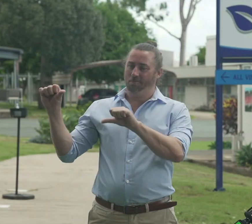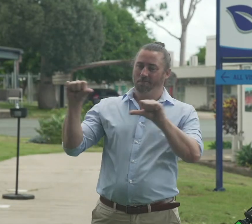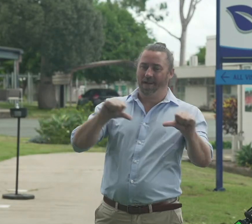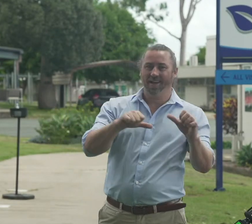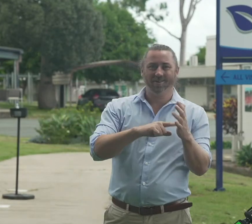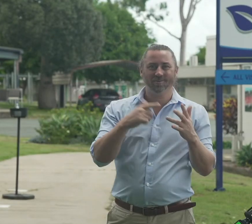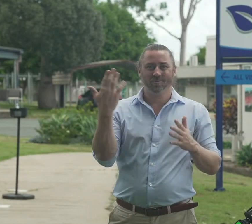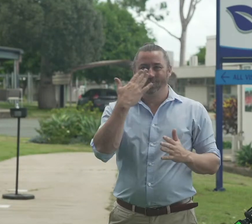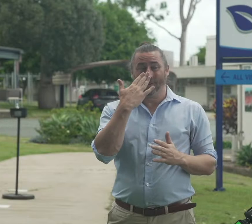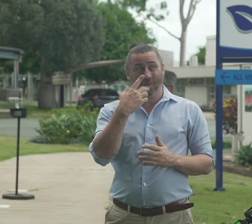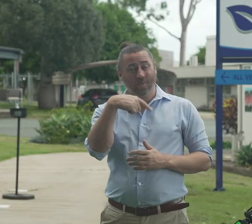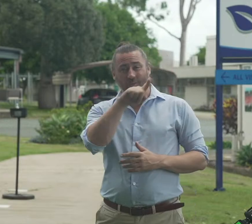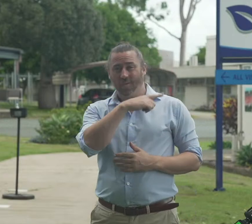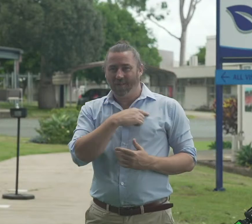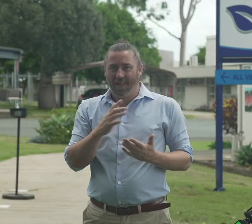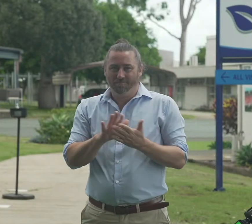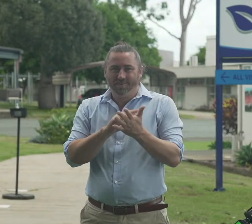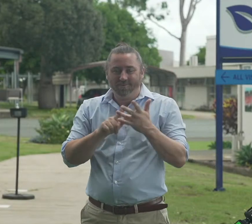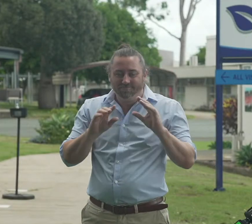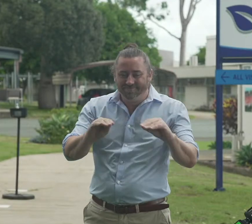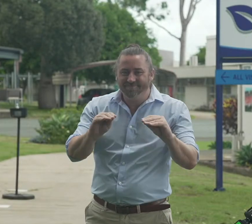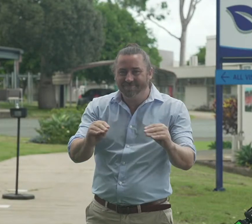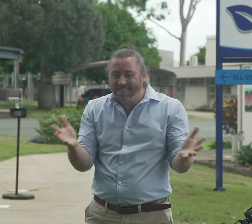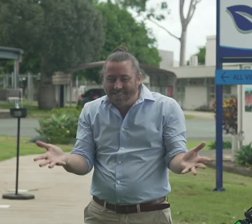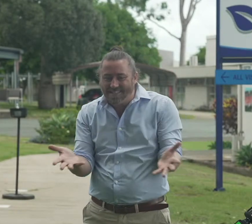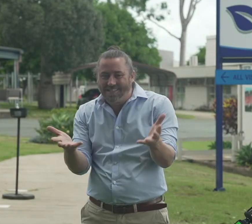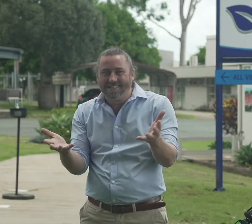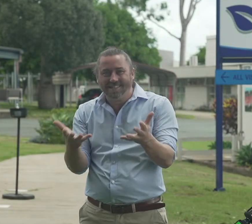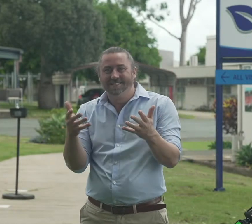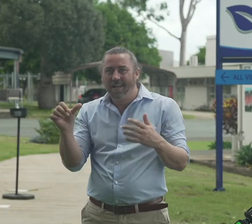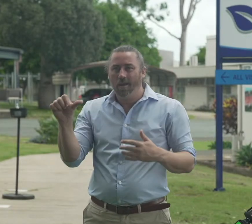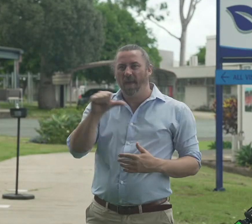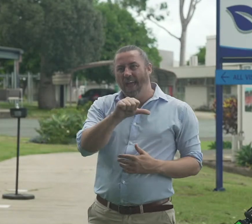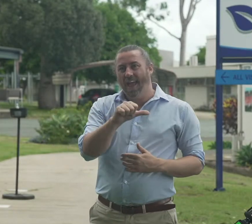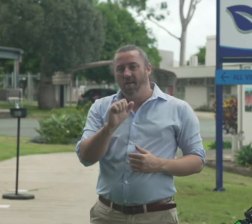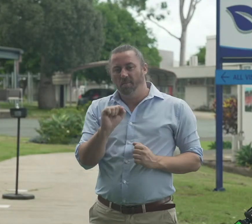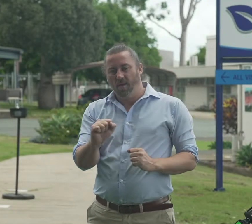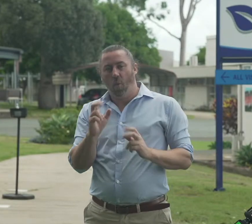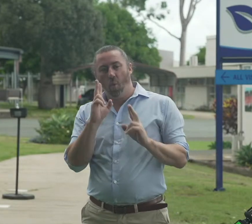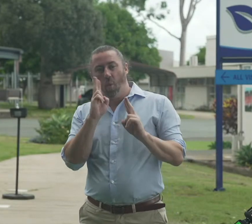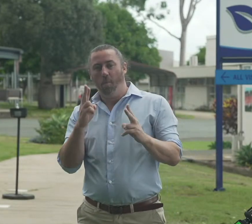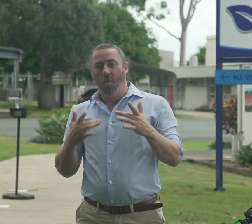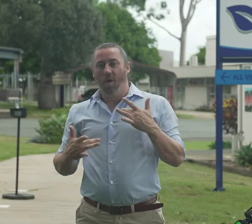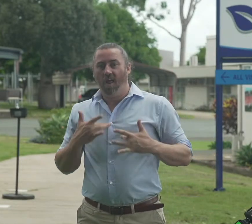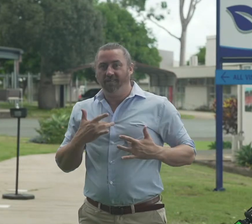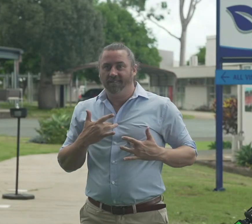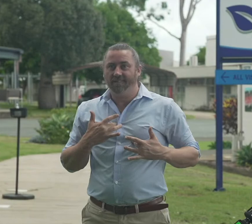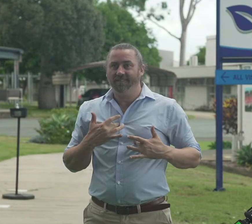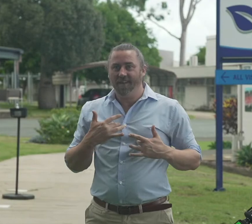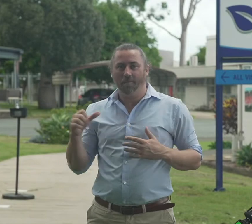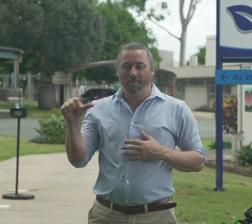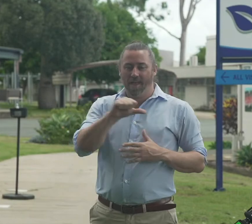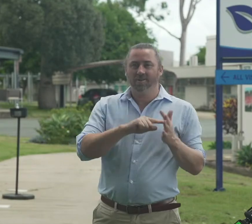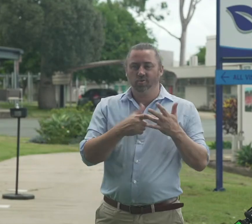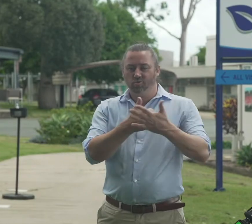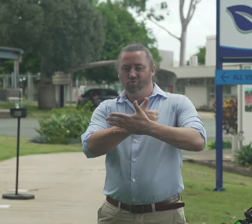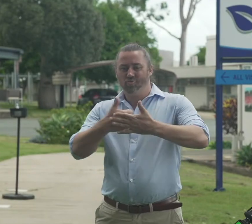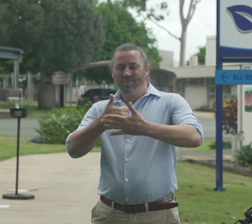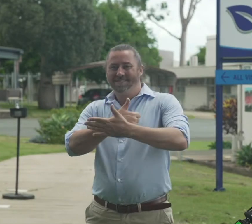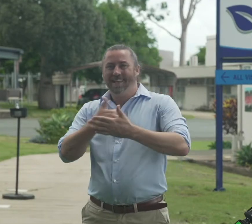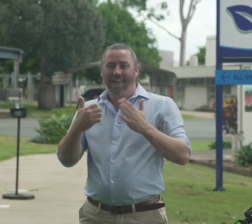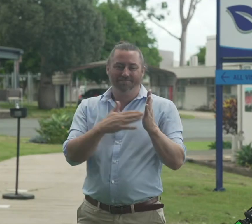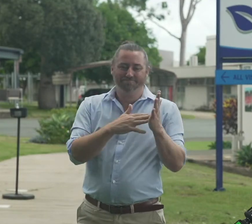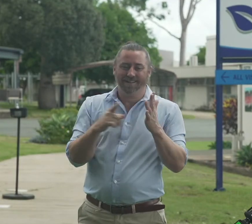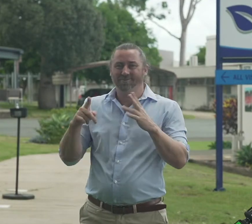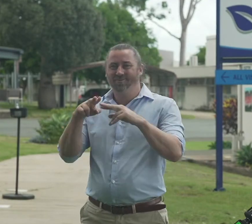supporting them in their learning and, getting back to a little bit of normality and routine for them. So that'll be very exciting